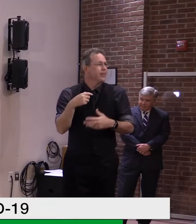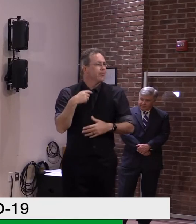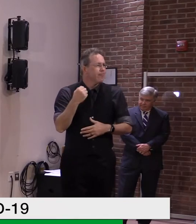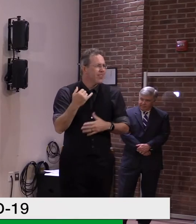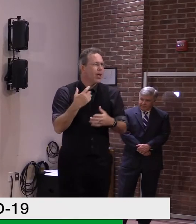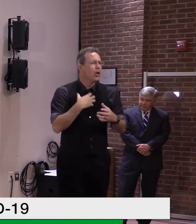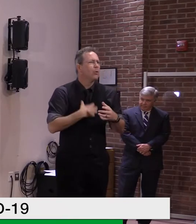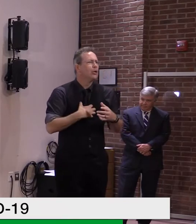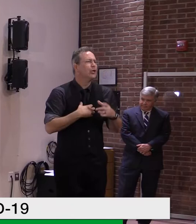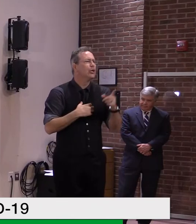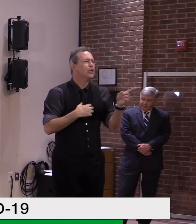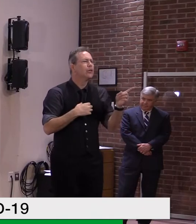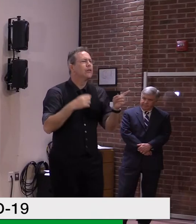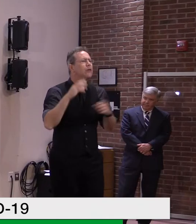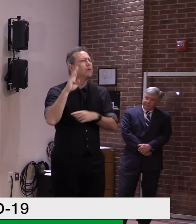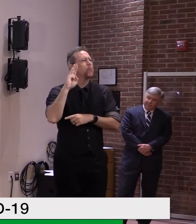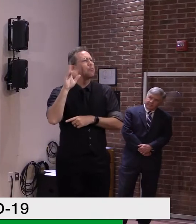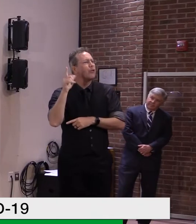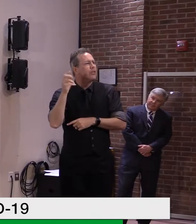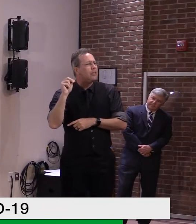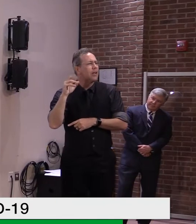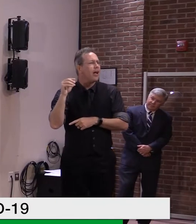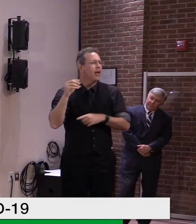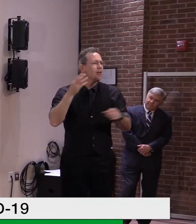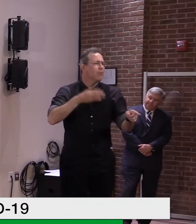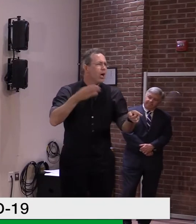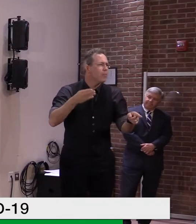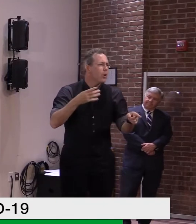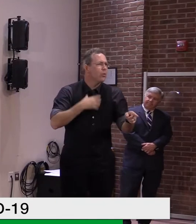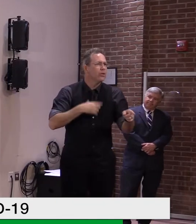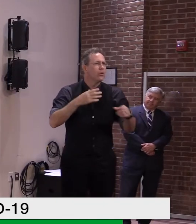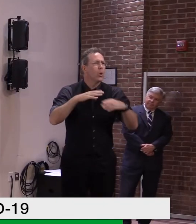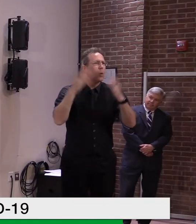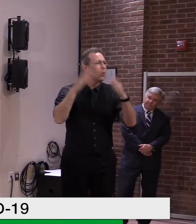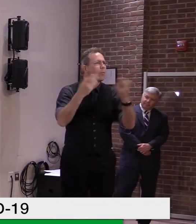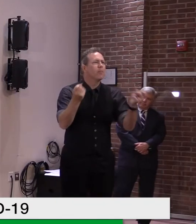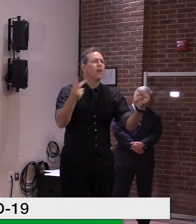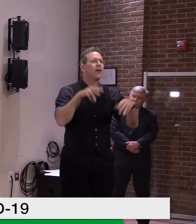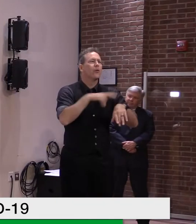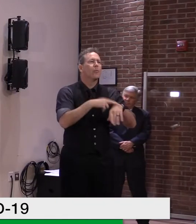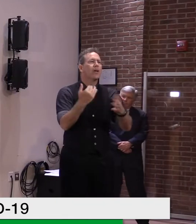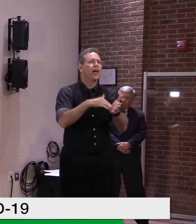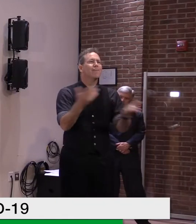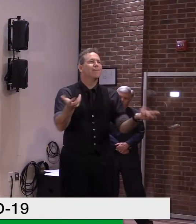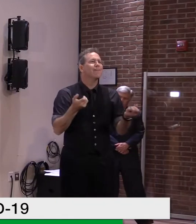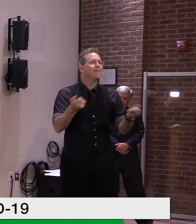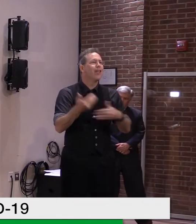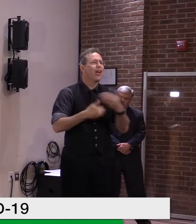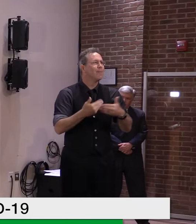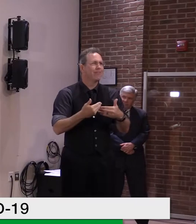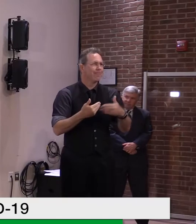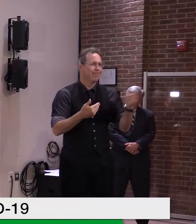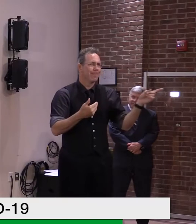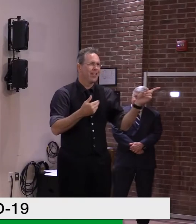back up and people going back to work. But this is within the receivership.